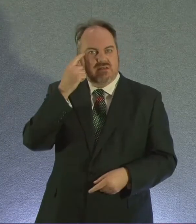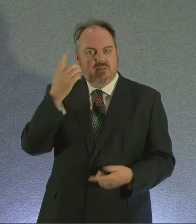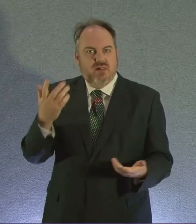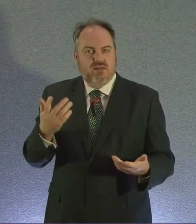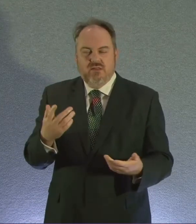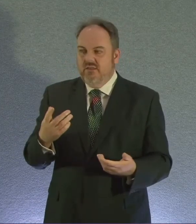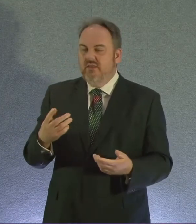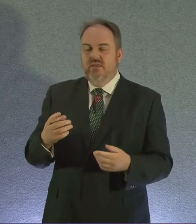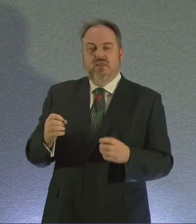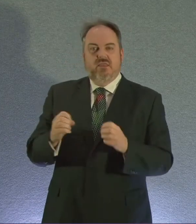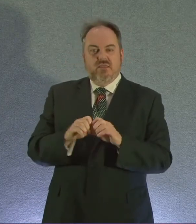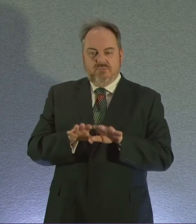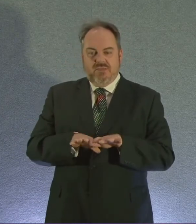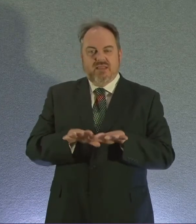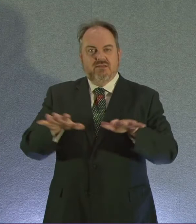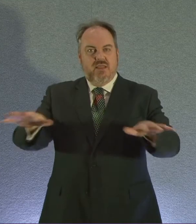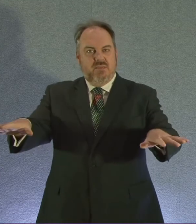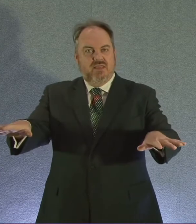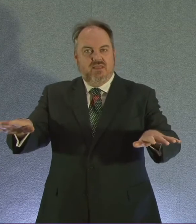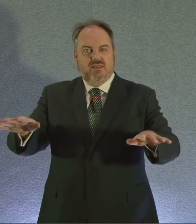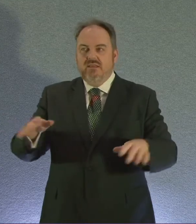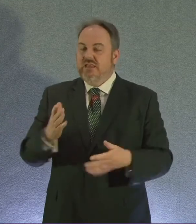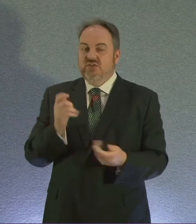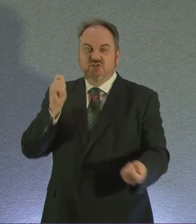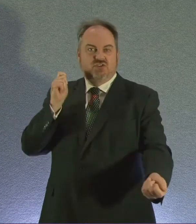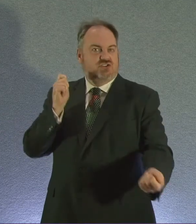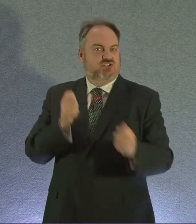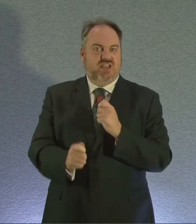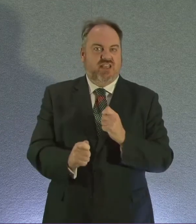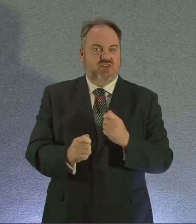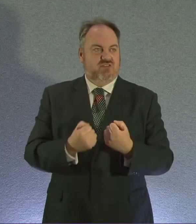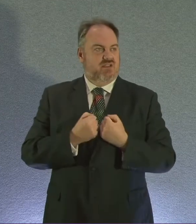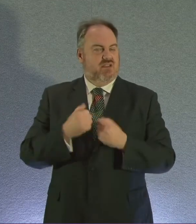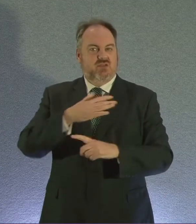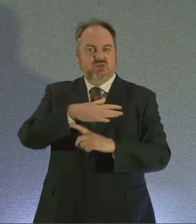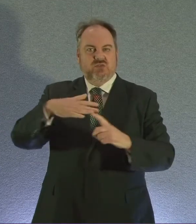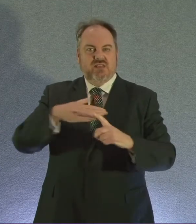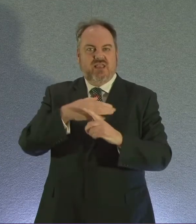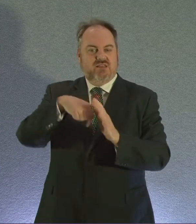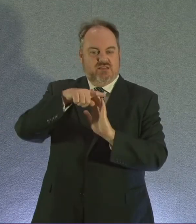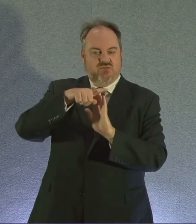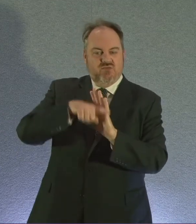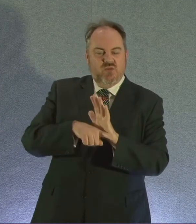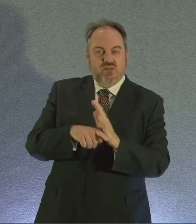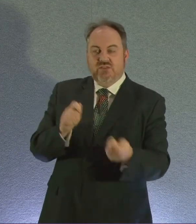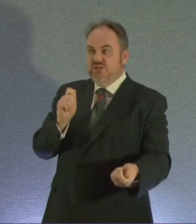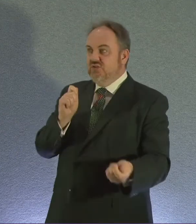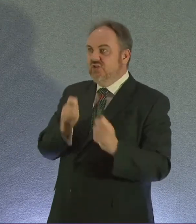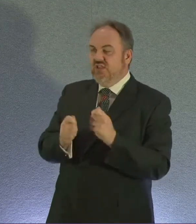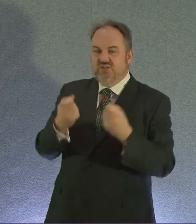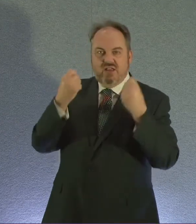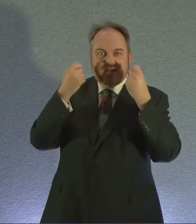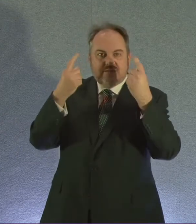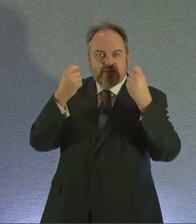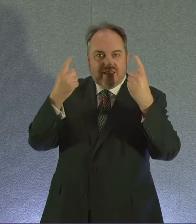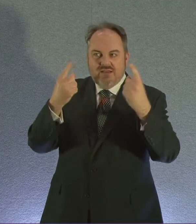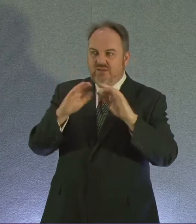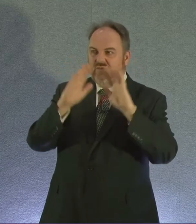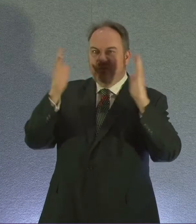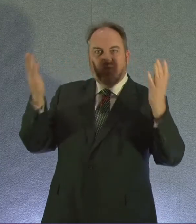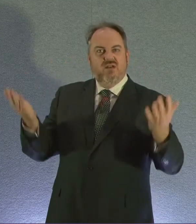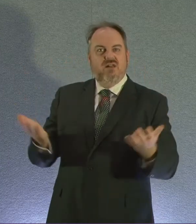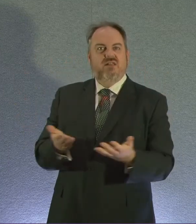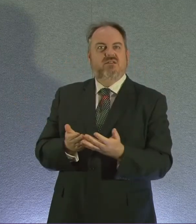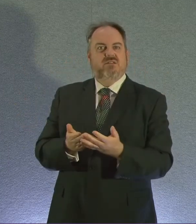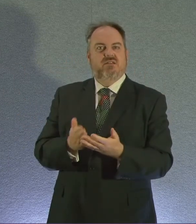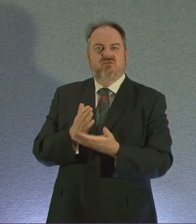has completely altered the rules by which we play. It has changed our sense of reality, and that can be typified in the fact that we are seen